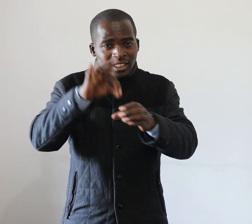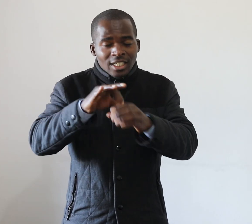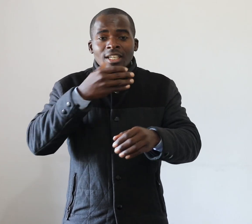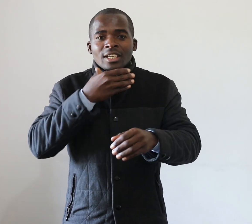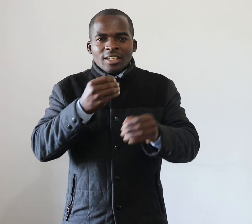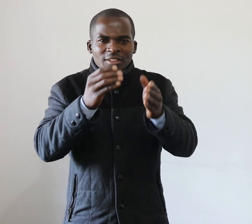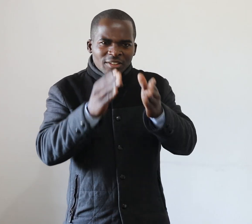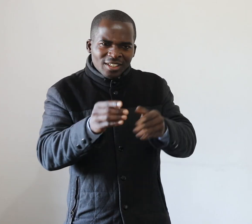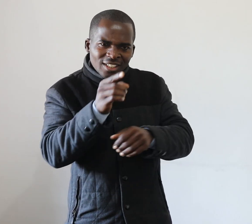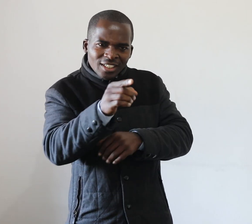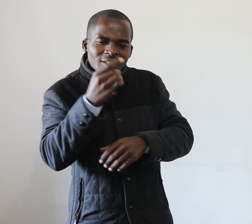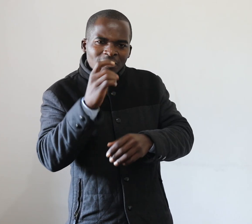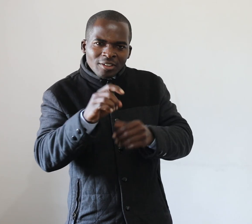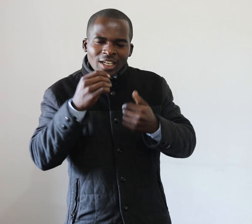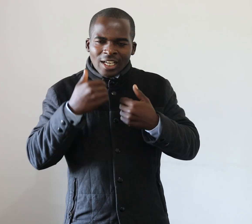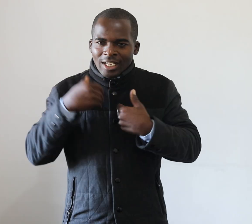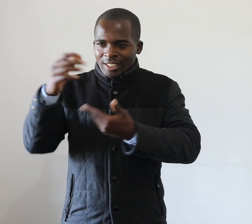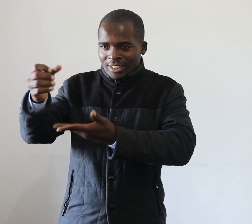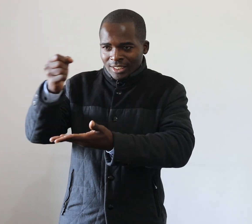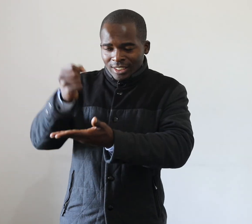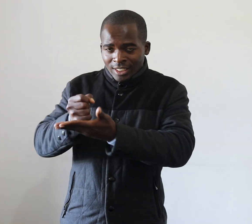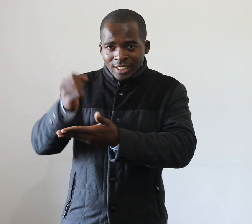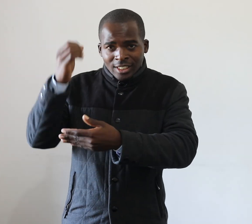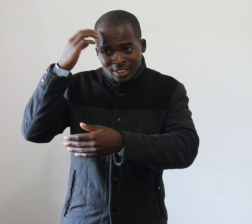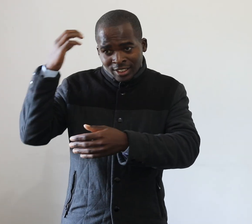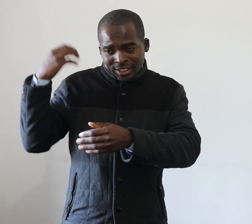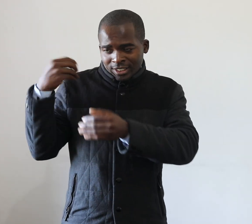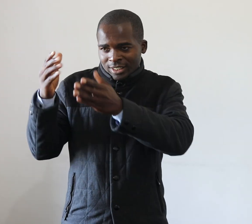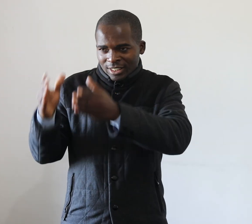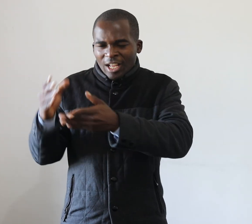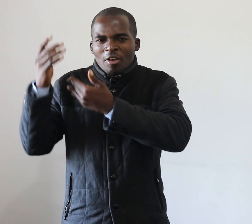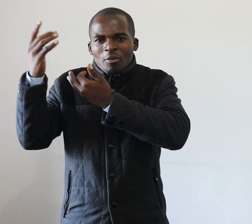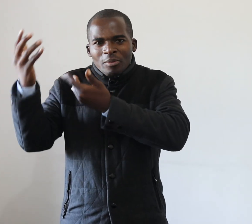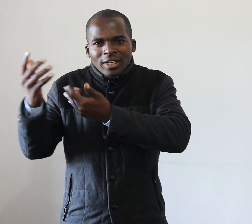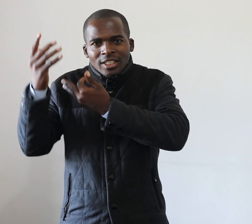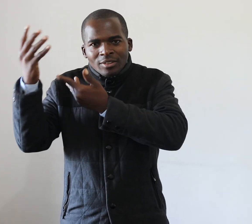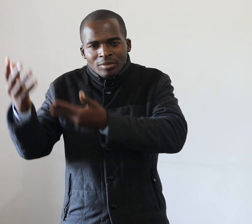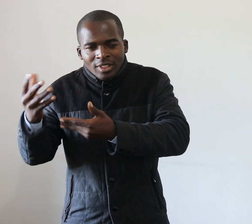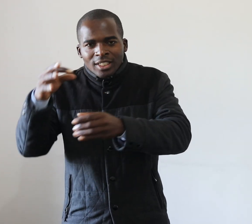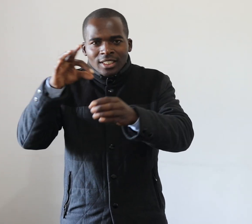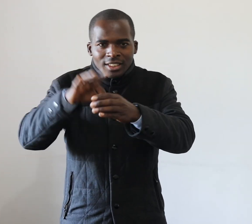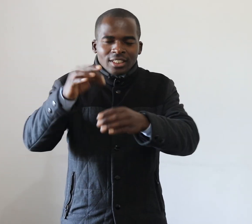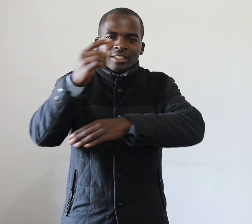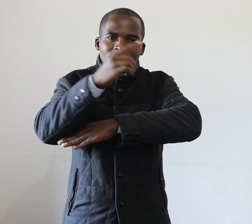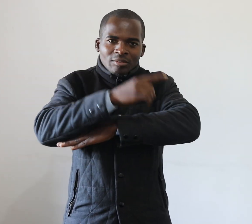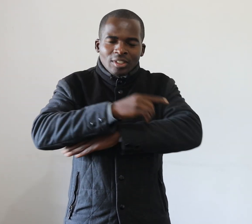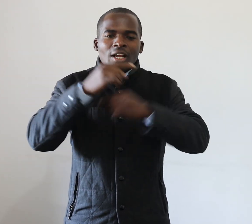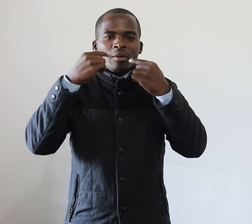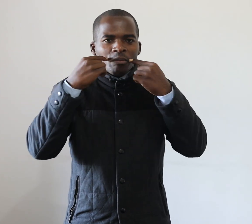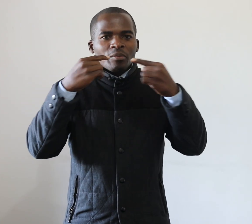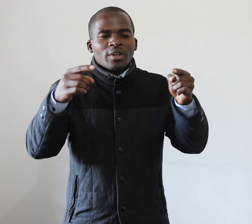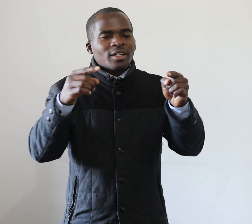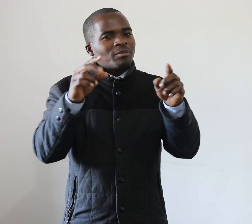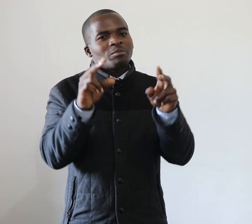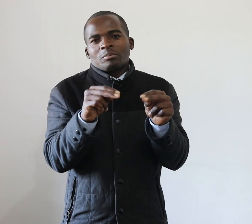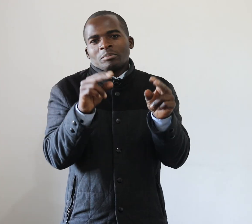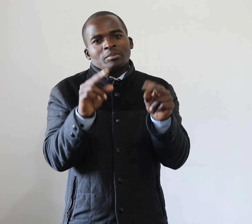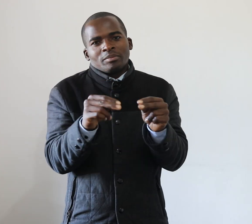appoint these officers without waiting for an election date to be announced. which can